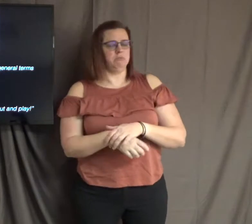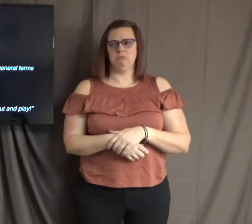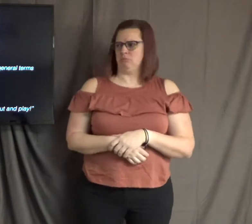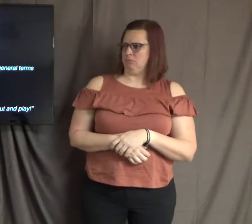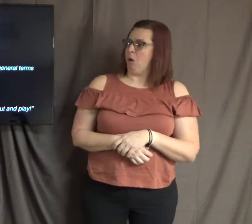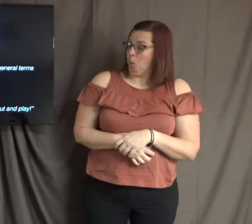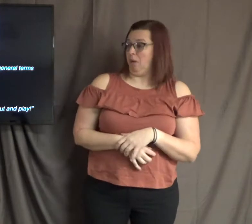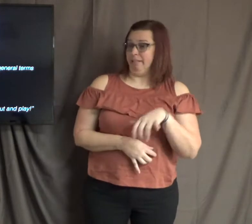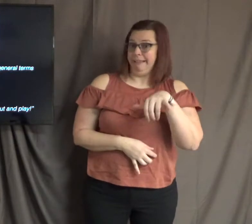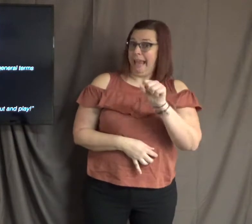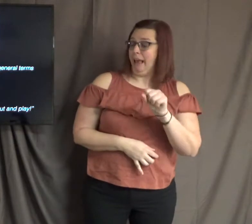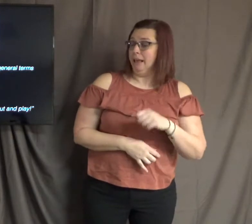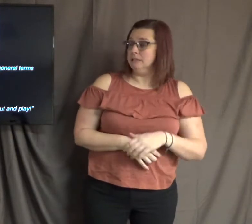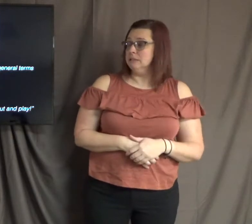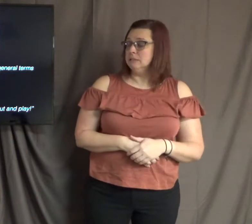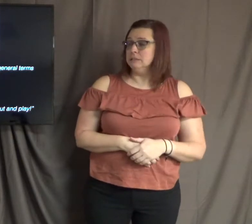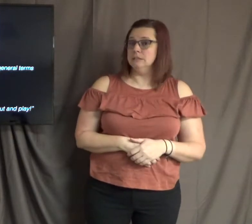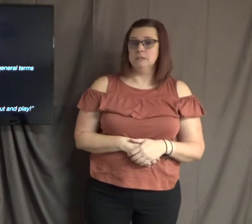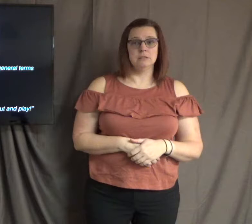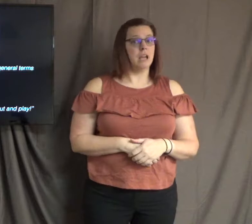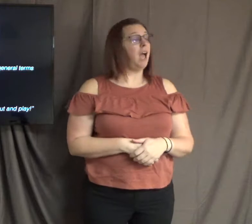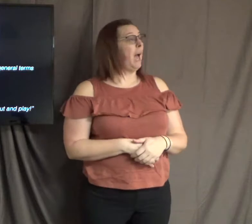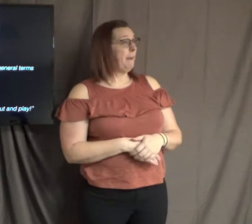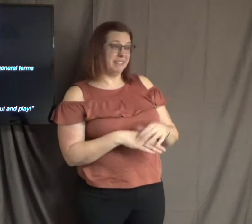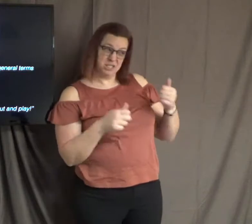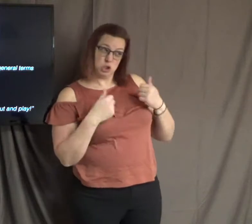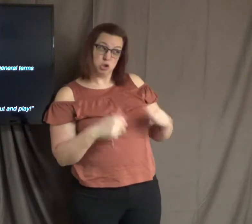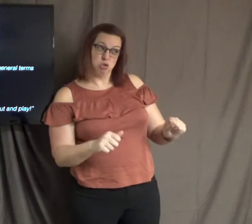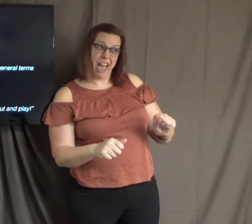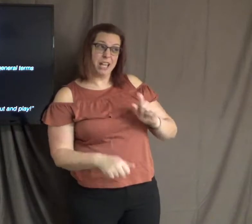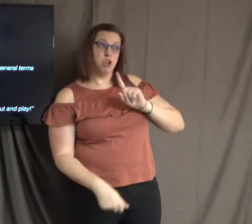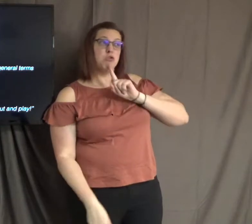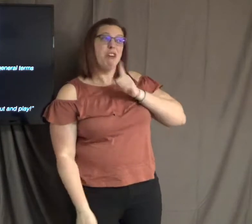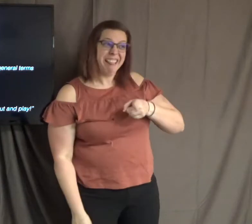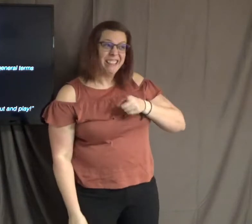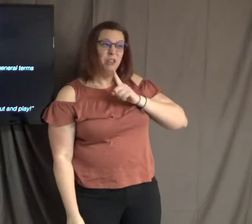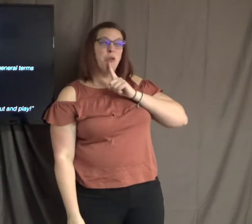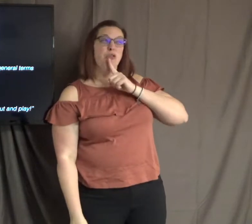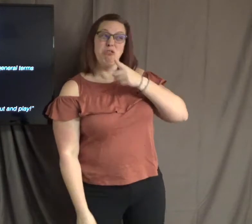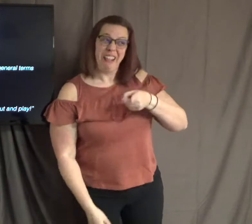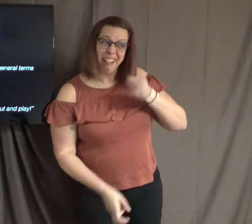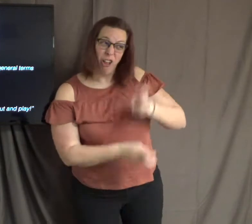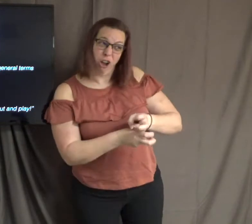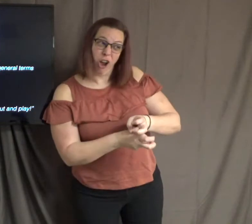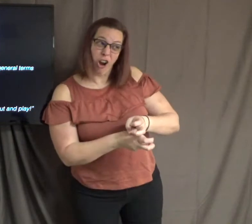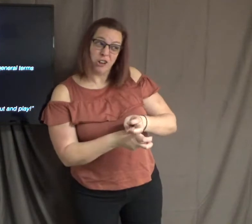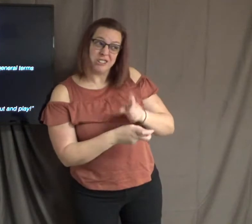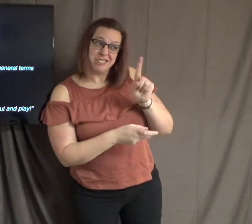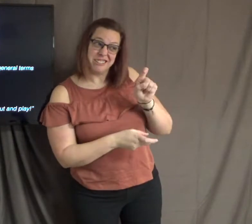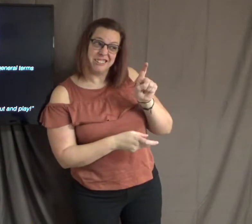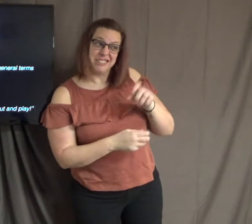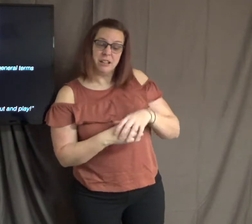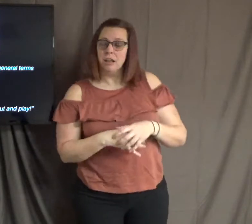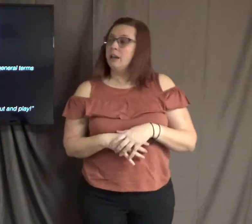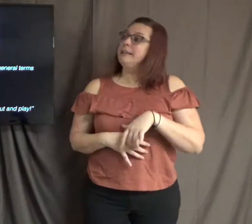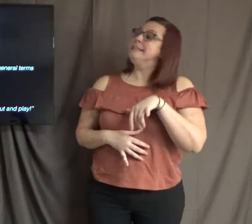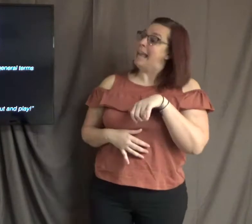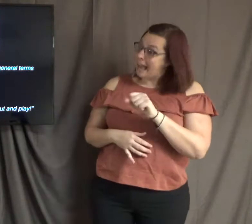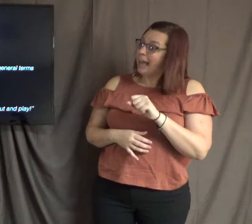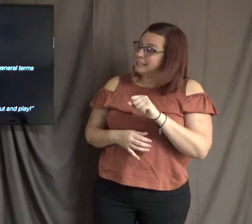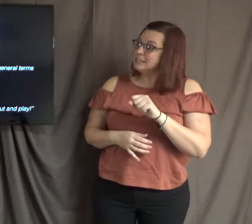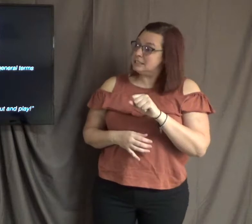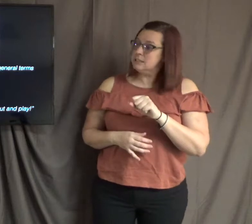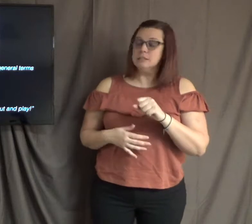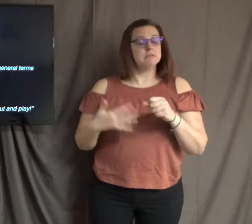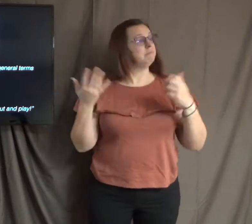"Yes," she replied. "Did you try really, really hard?" "Yes, I did."